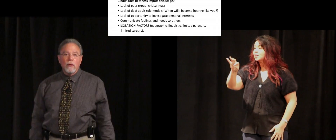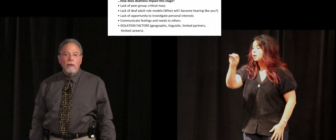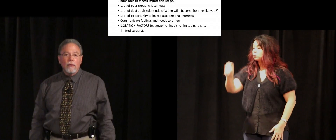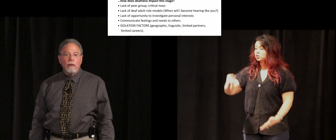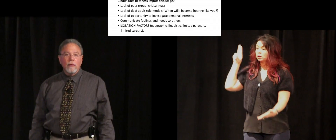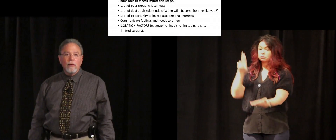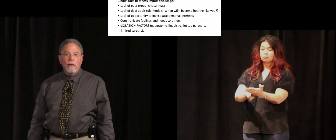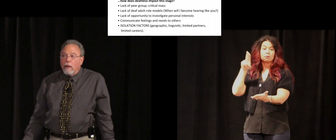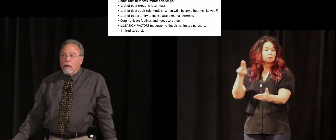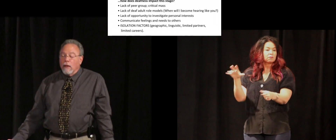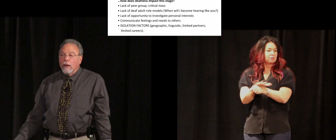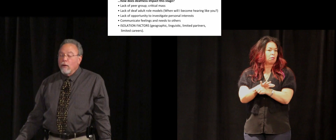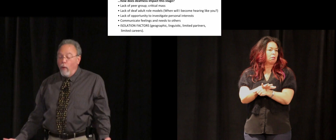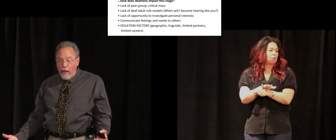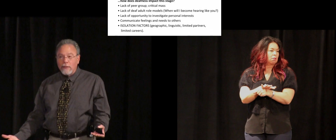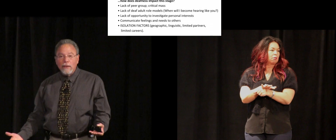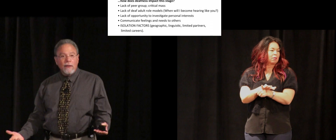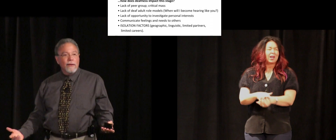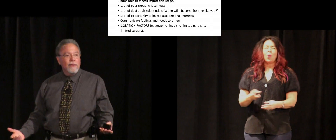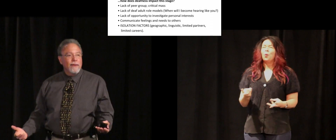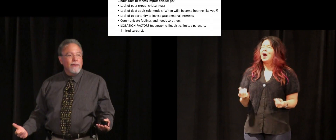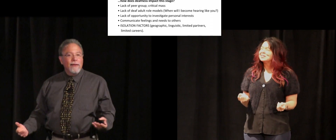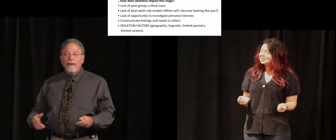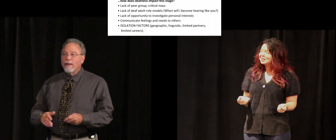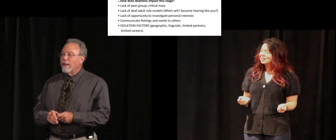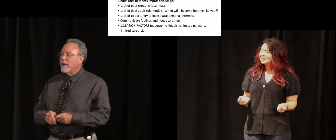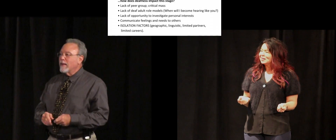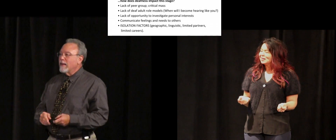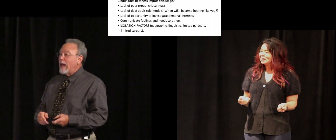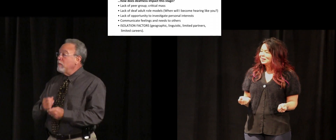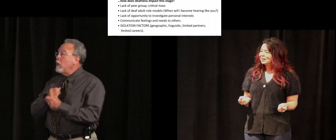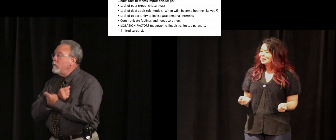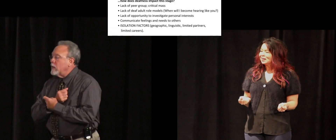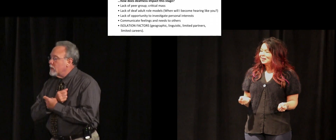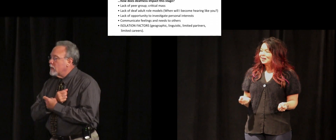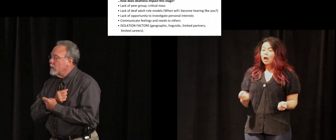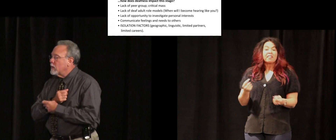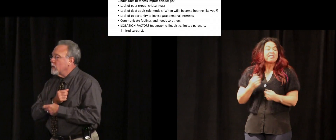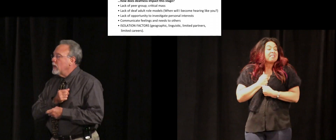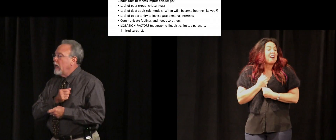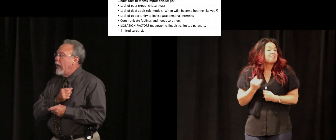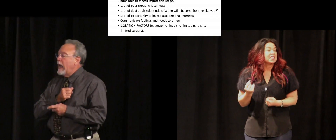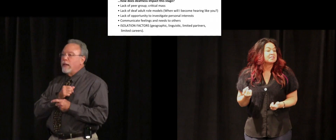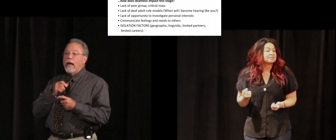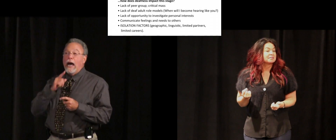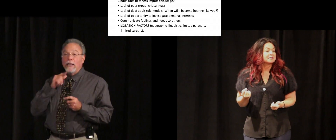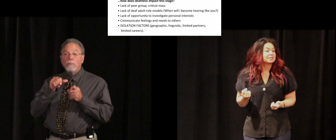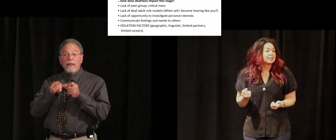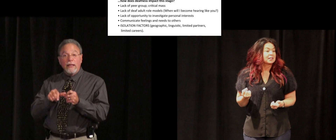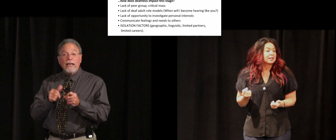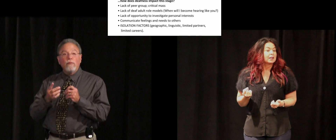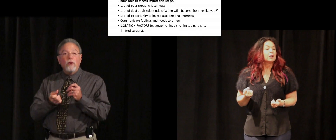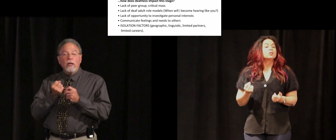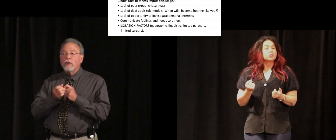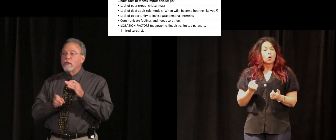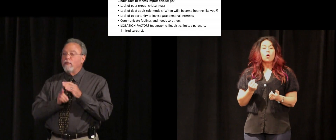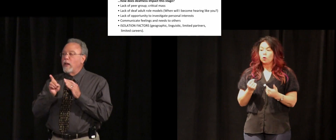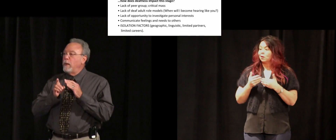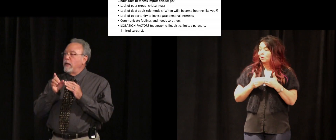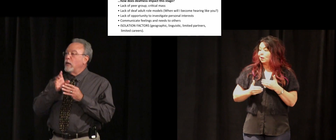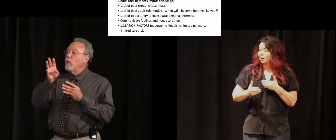able to work with them and accept them. So we're setting up workshops, 7 to 8:30 with pizza and soda. Come in, we're